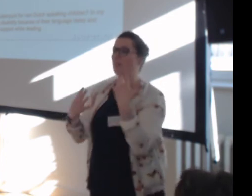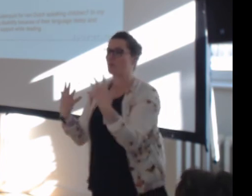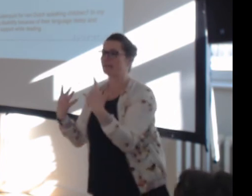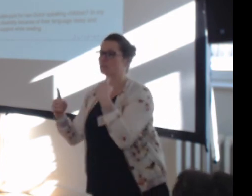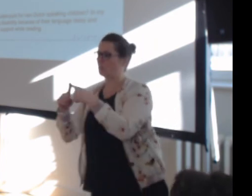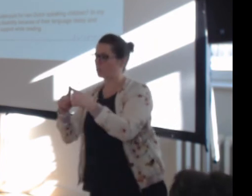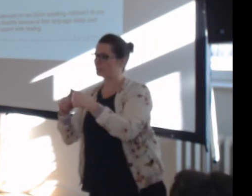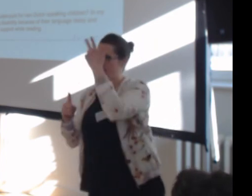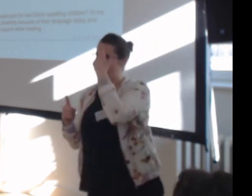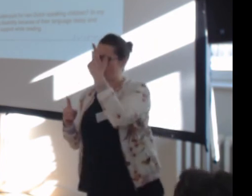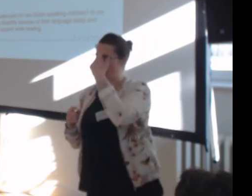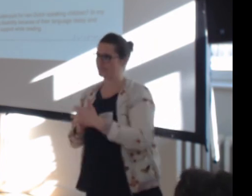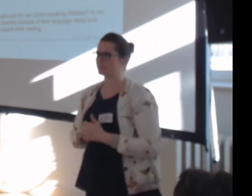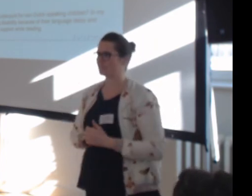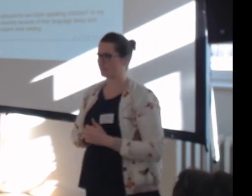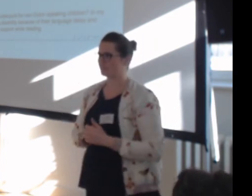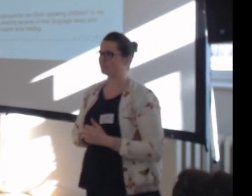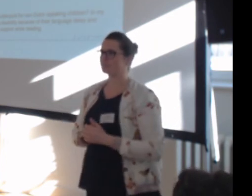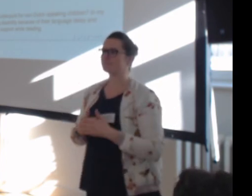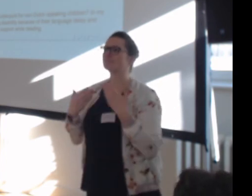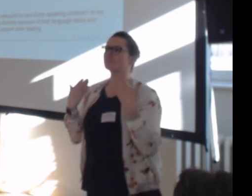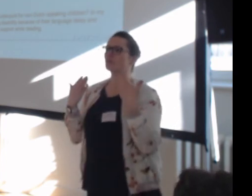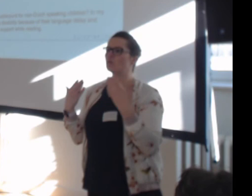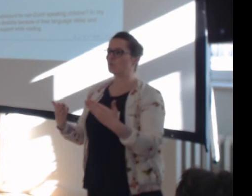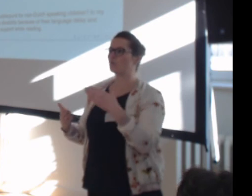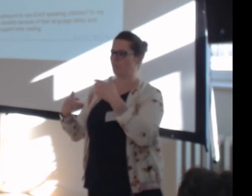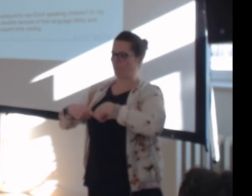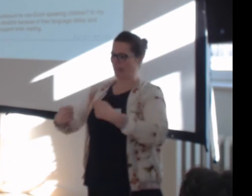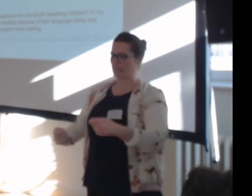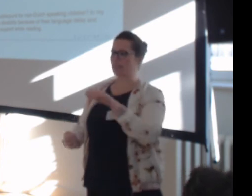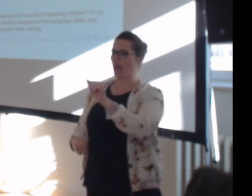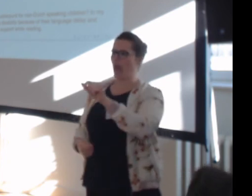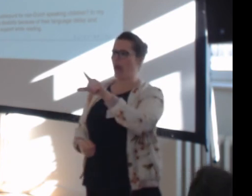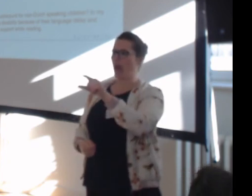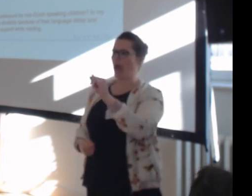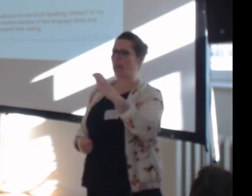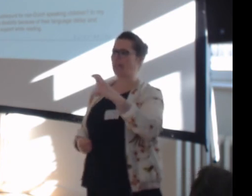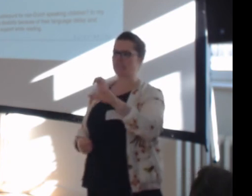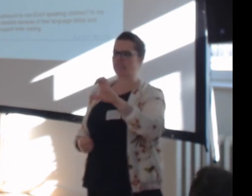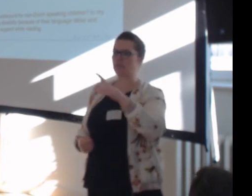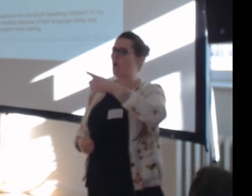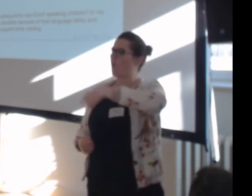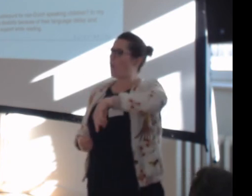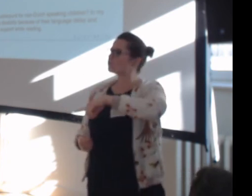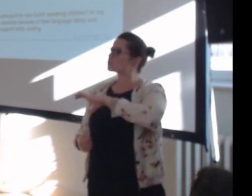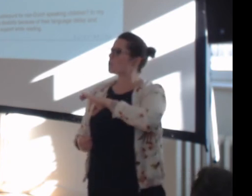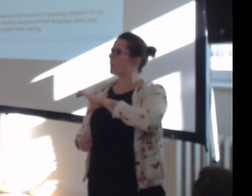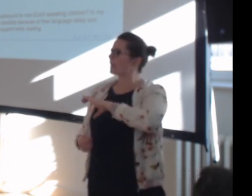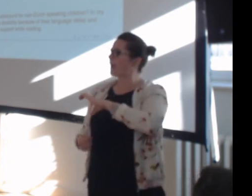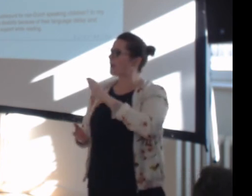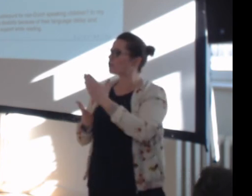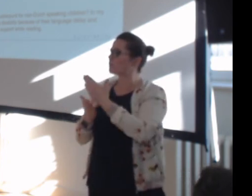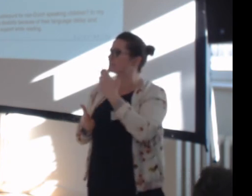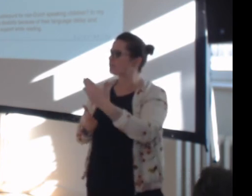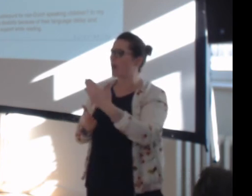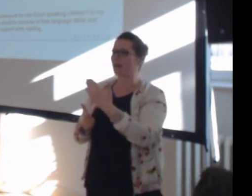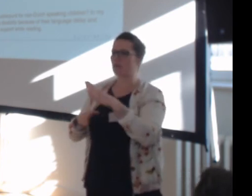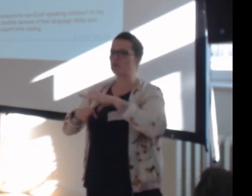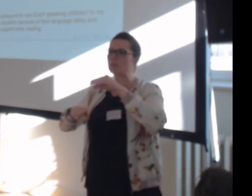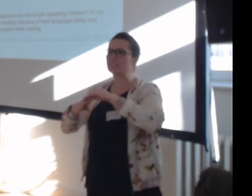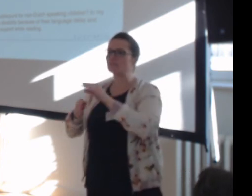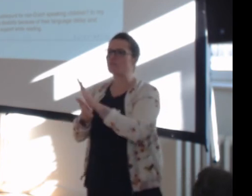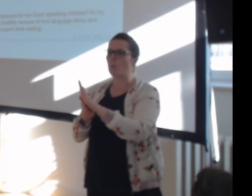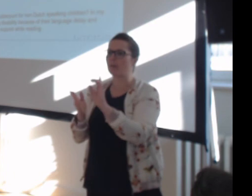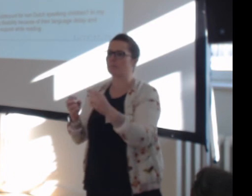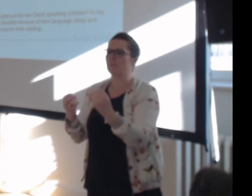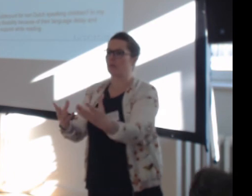practices and experience. So now let's start with Alice. I asked our colleagues from MTM to share their Swedish example,